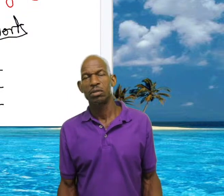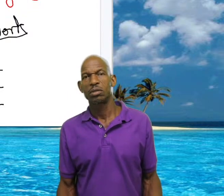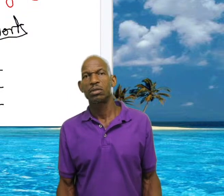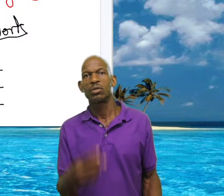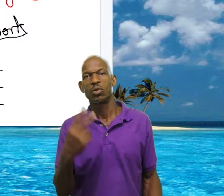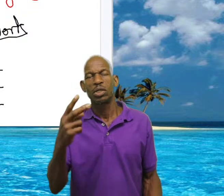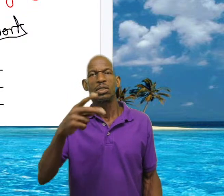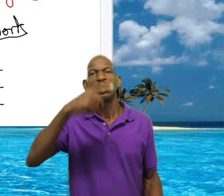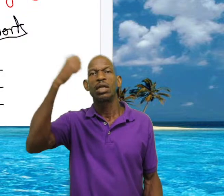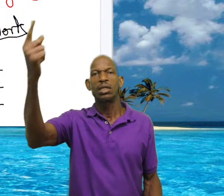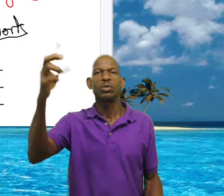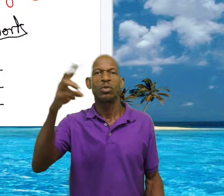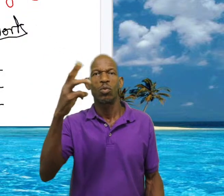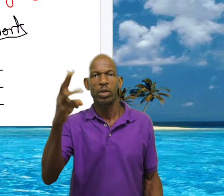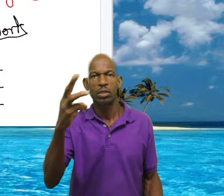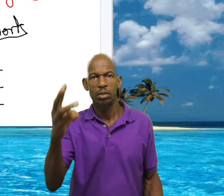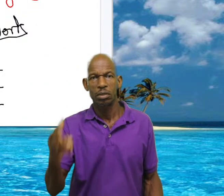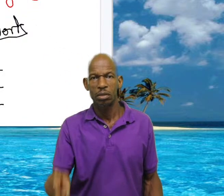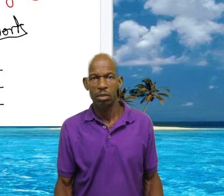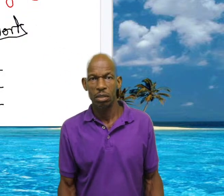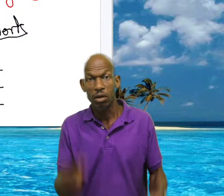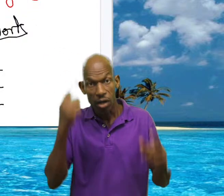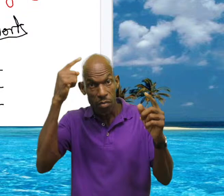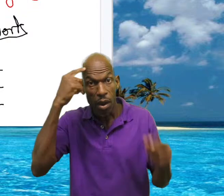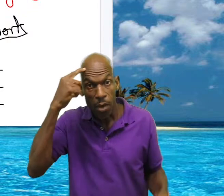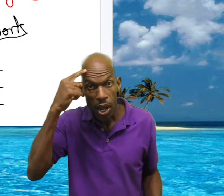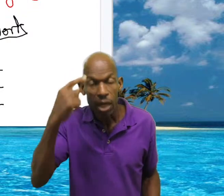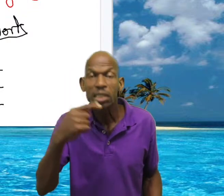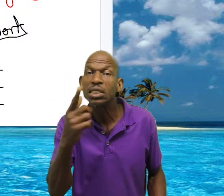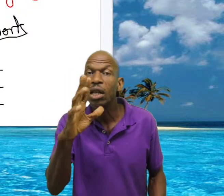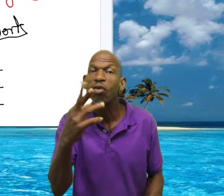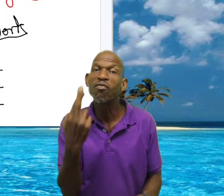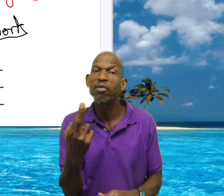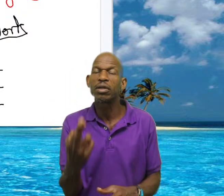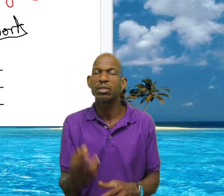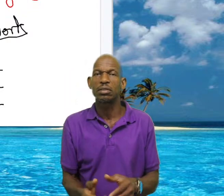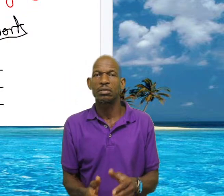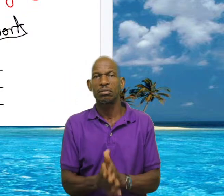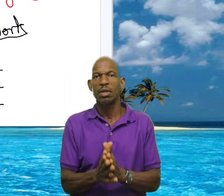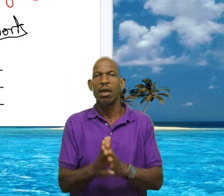please God. So until, bye-bye and have a good evening. It was great seeing everyone.